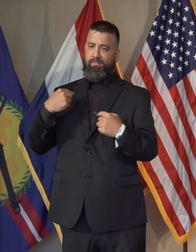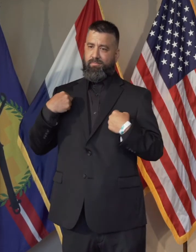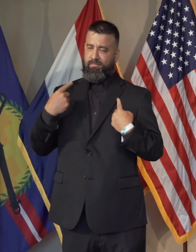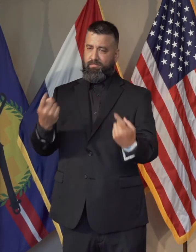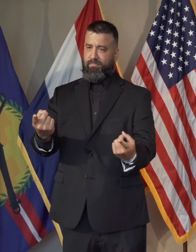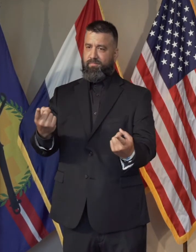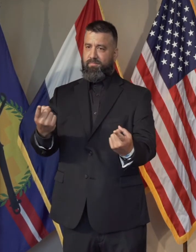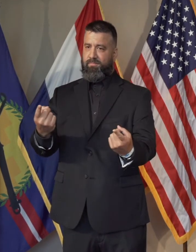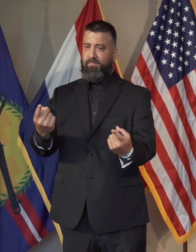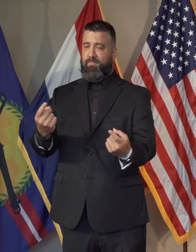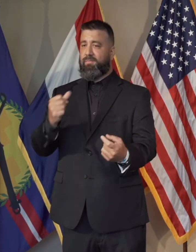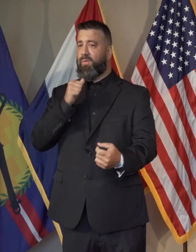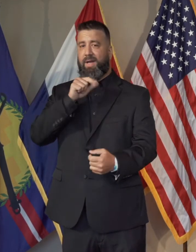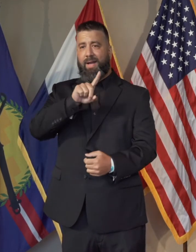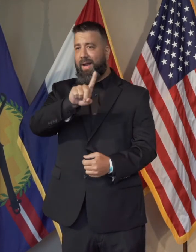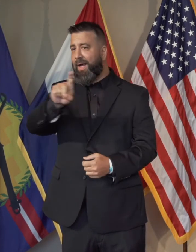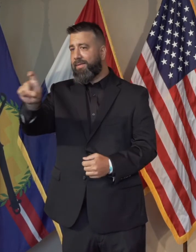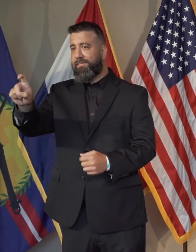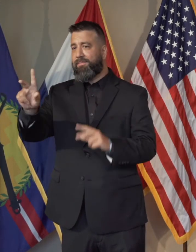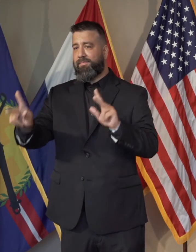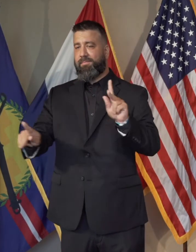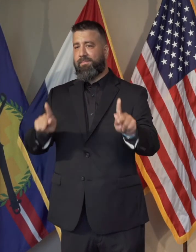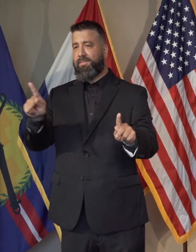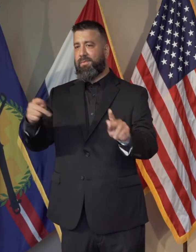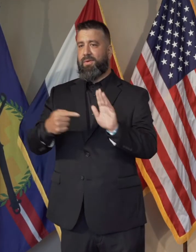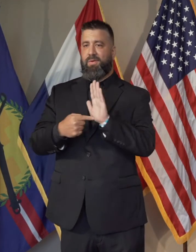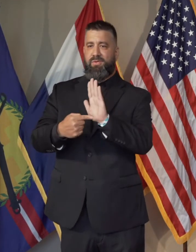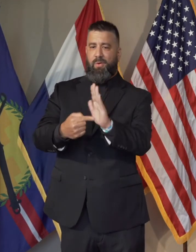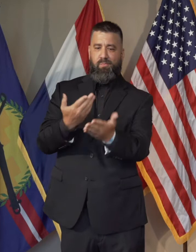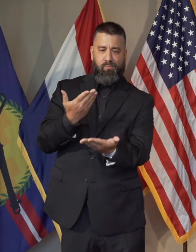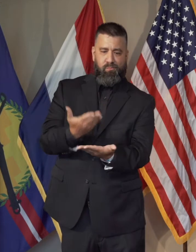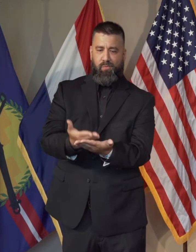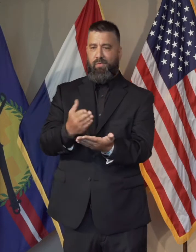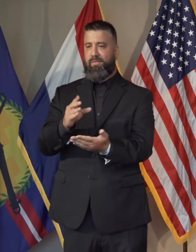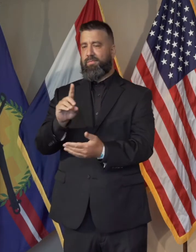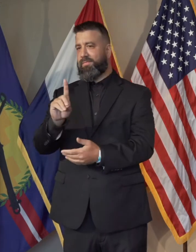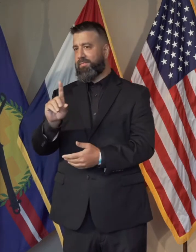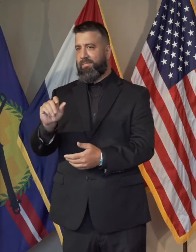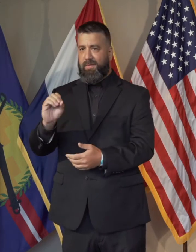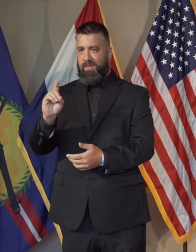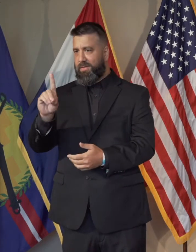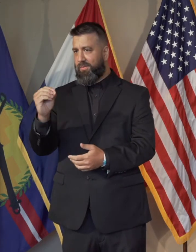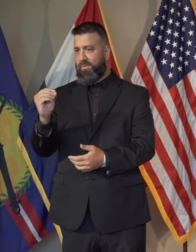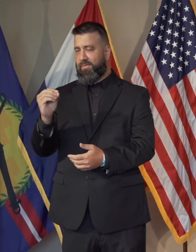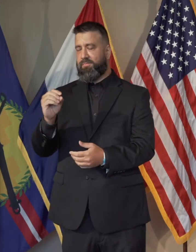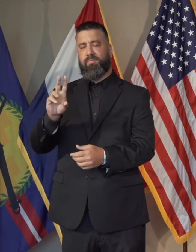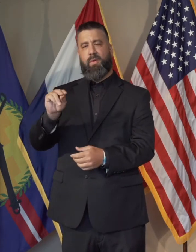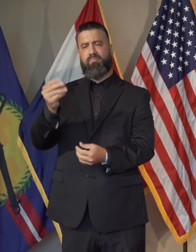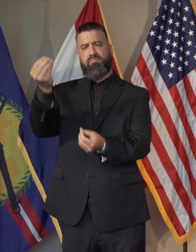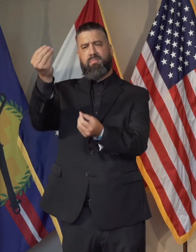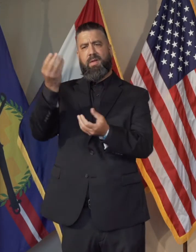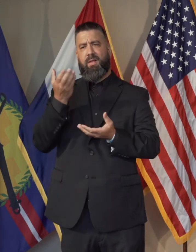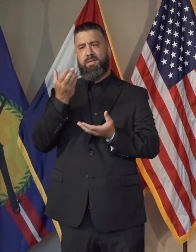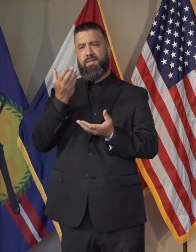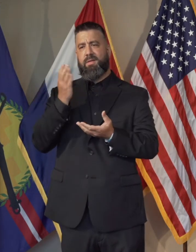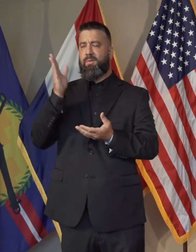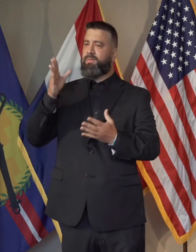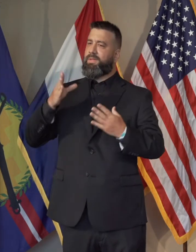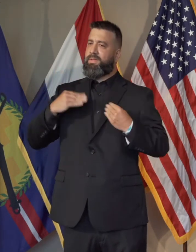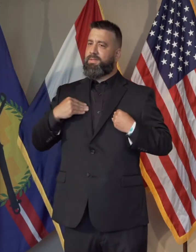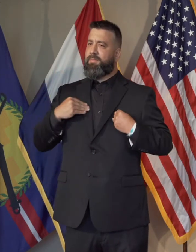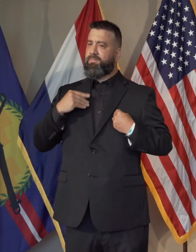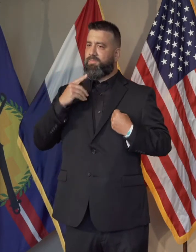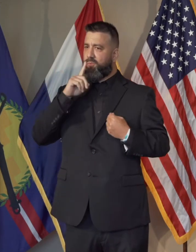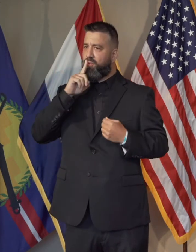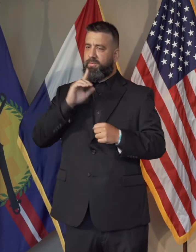beginning. We're not asking people to show documentation. We're just asking them to tell us, and we will accept their word.